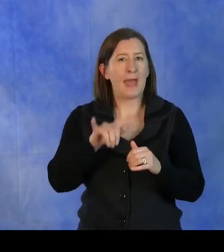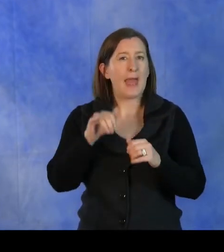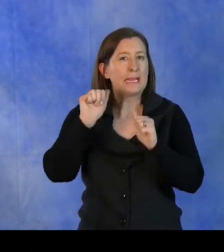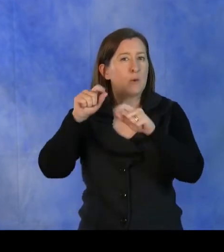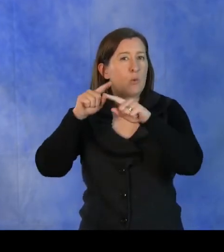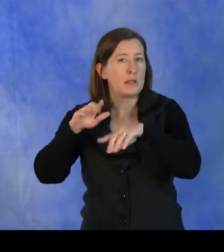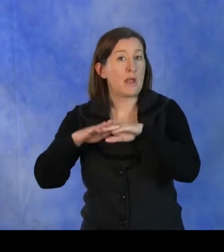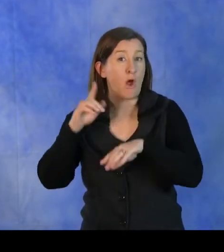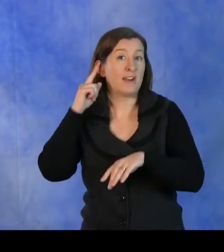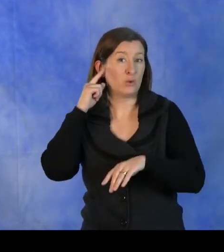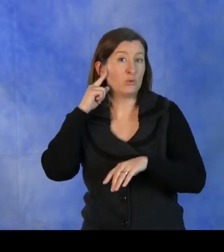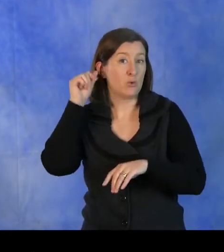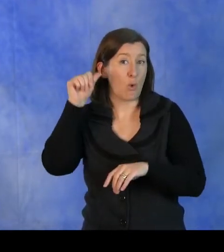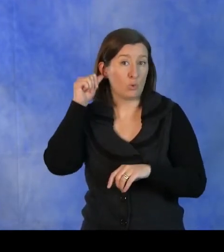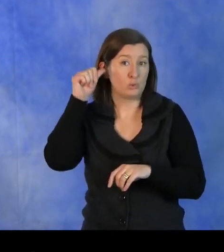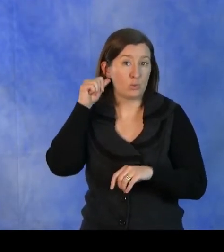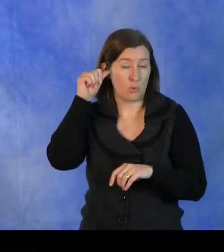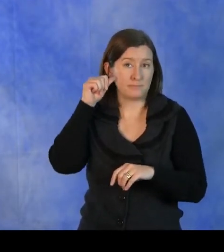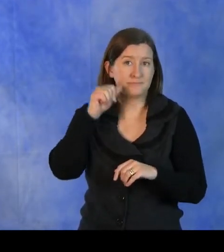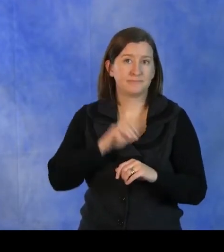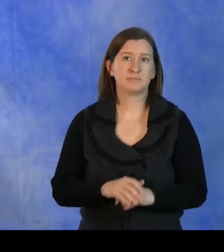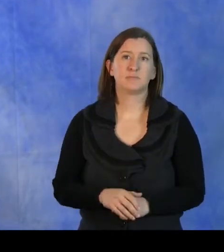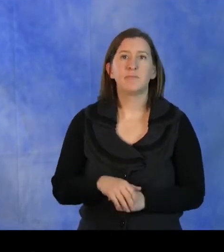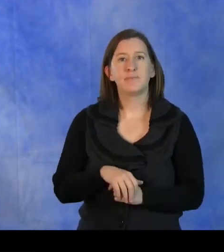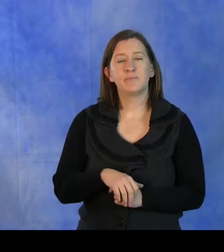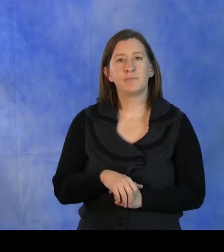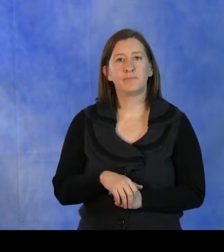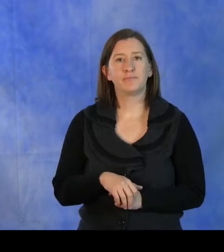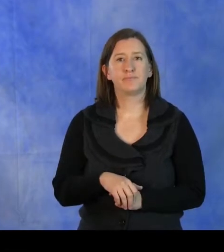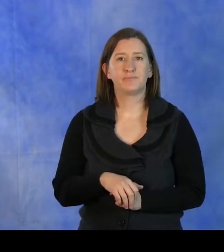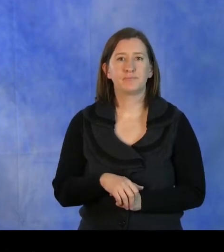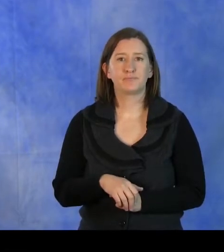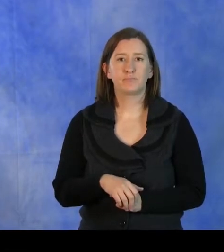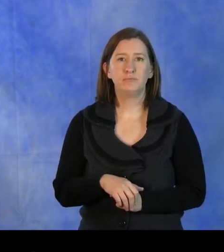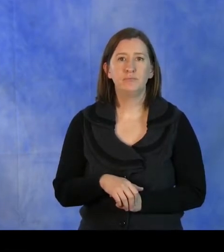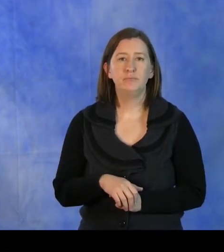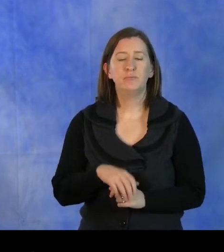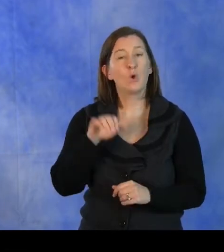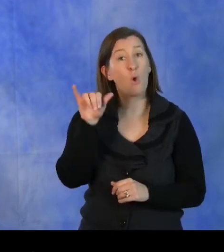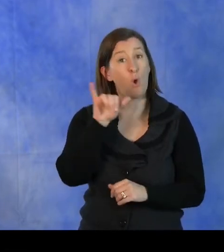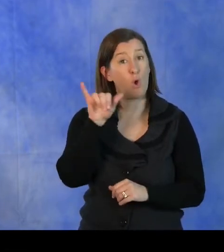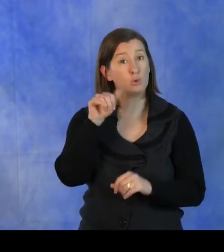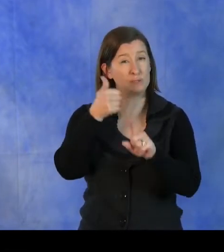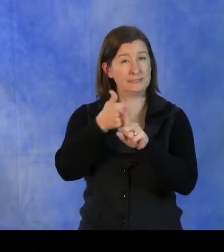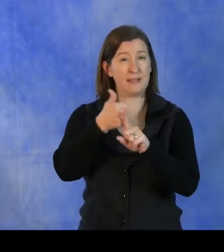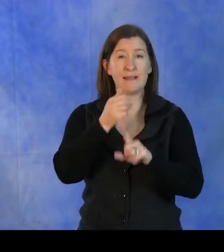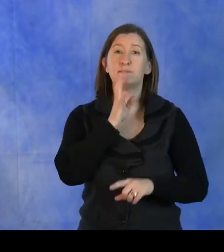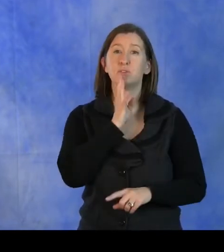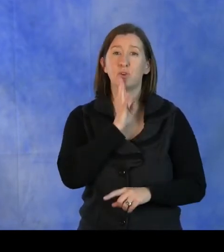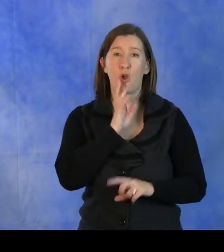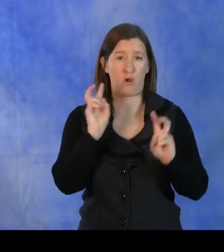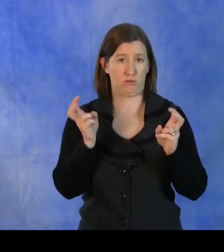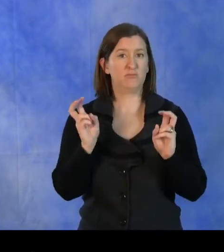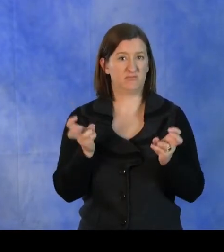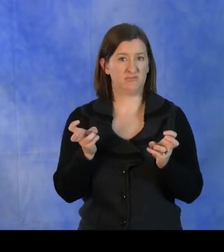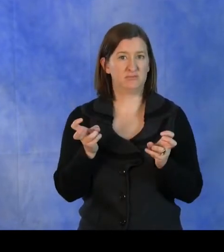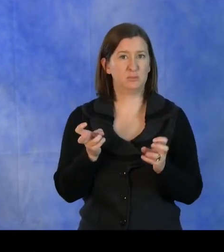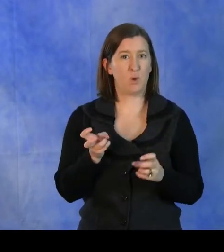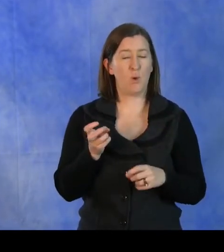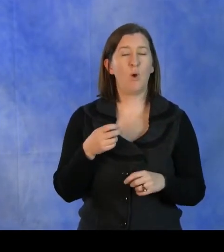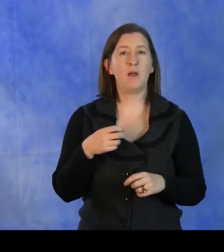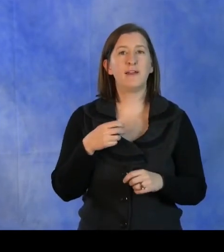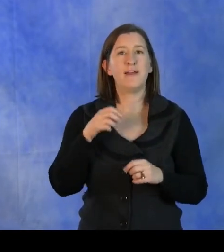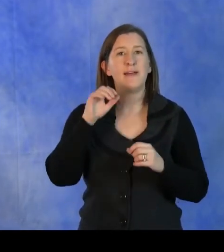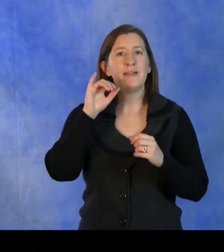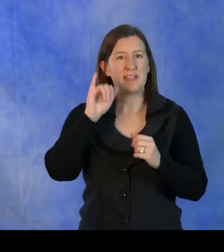steps to process information. So that is based on auditory.